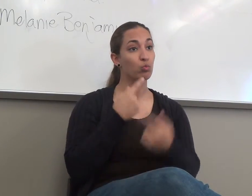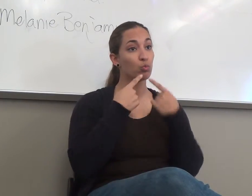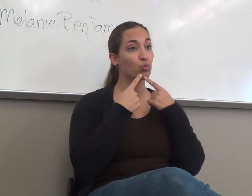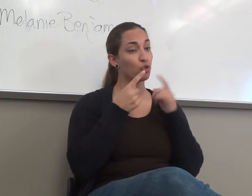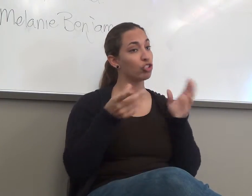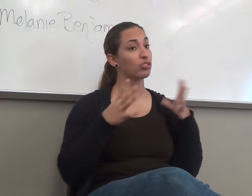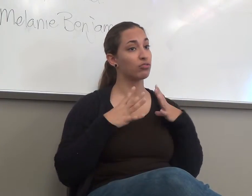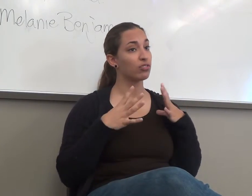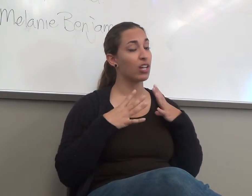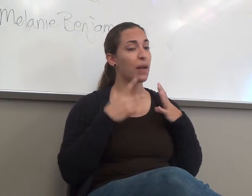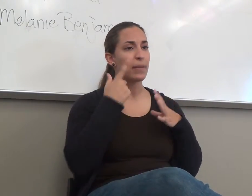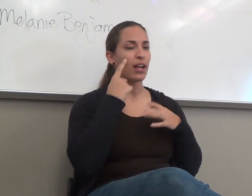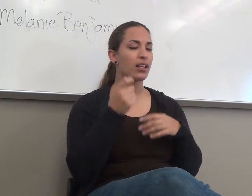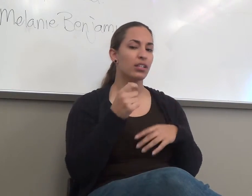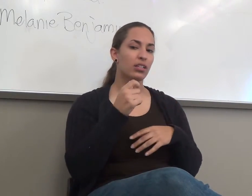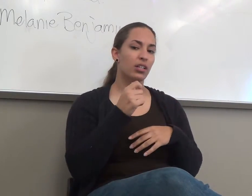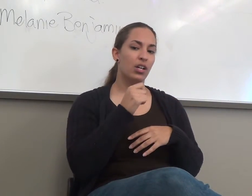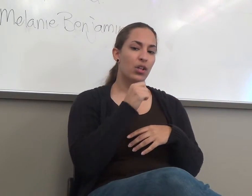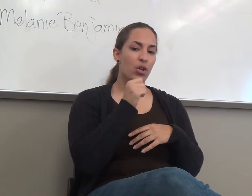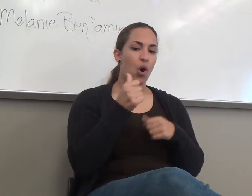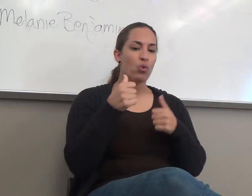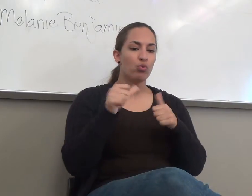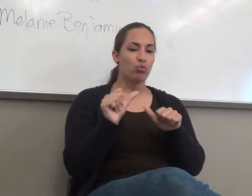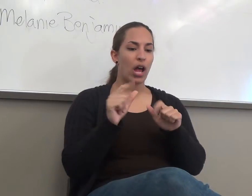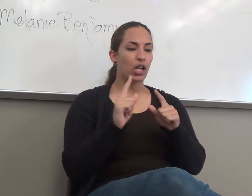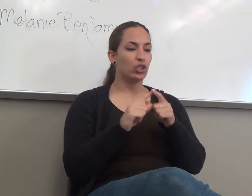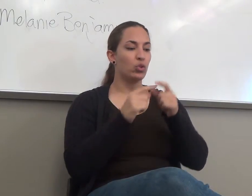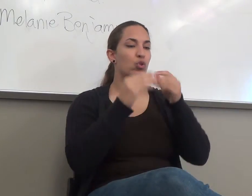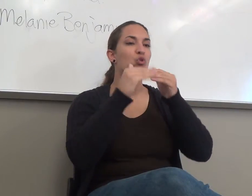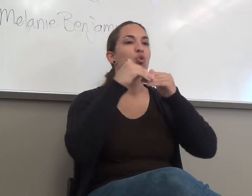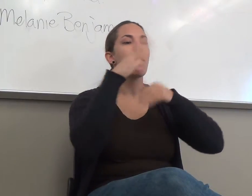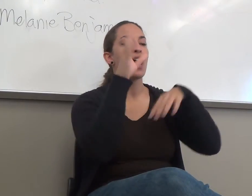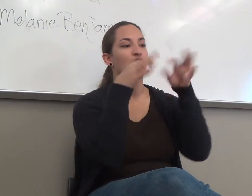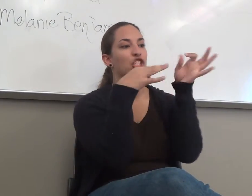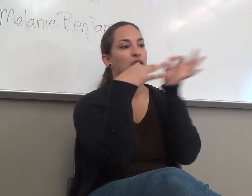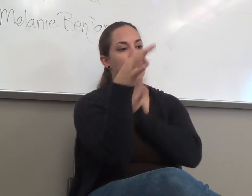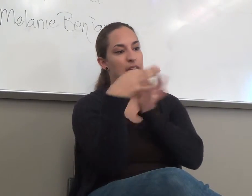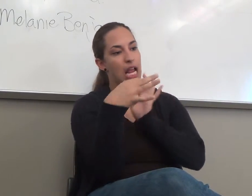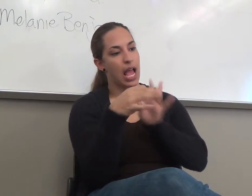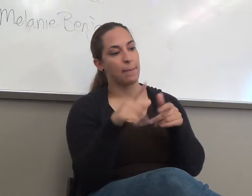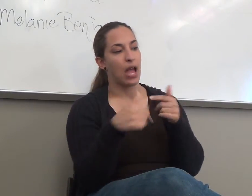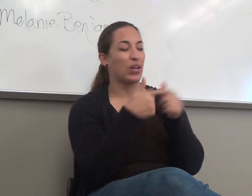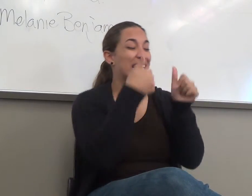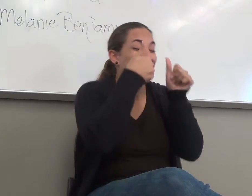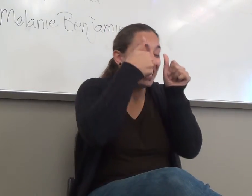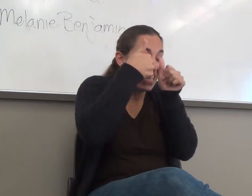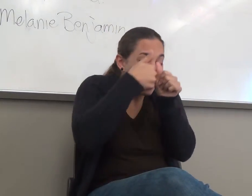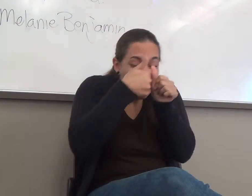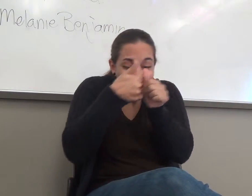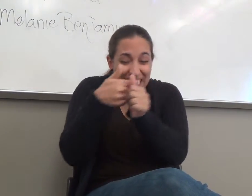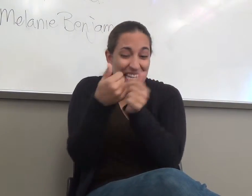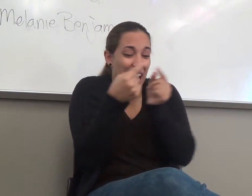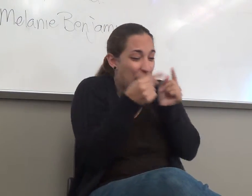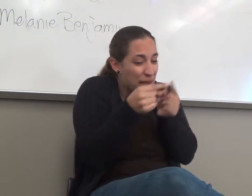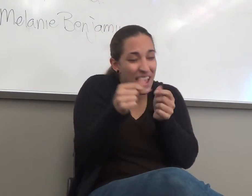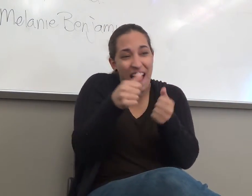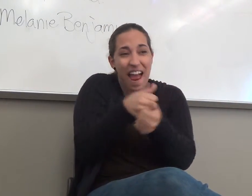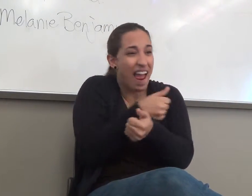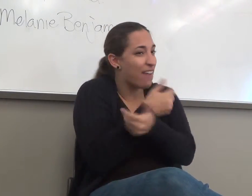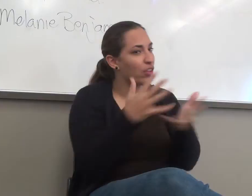to tell too much detail about each little thing. Does this have any